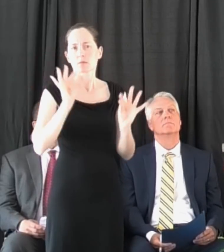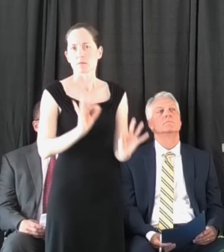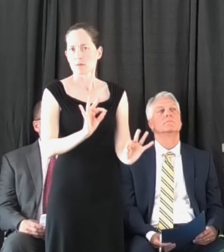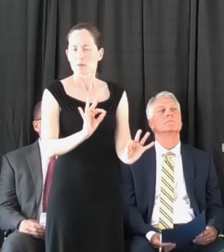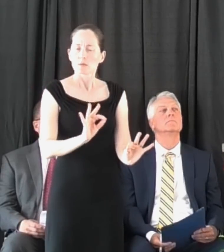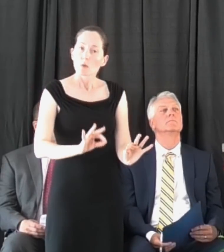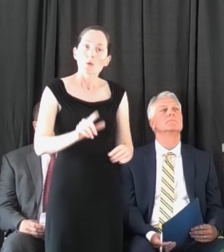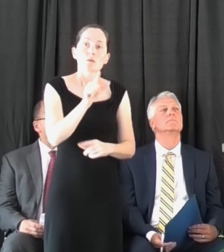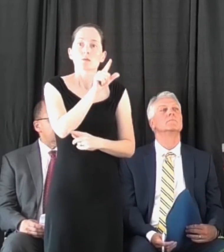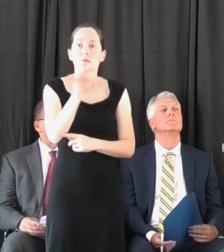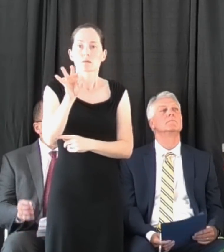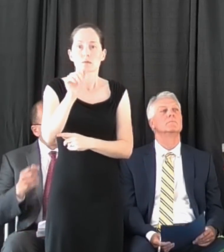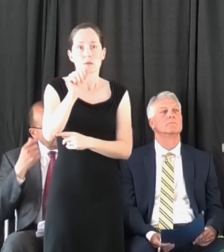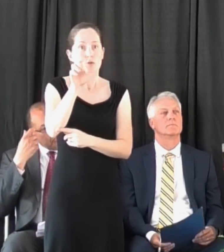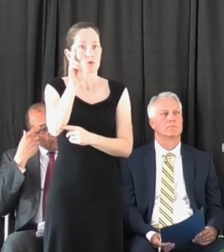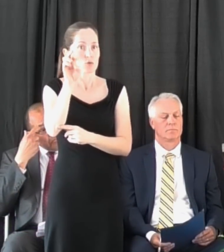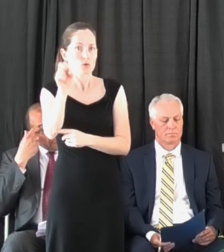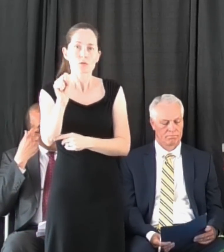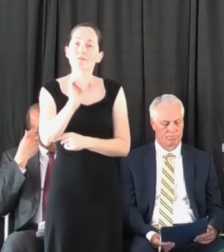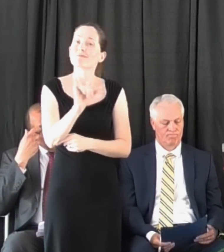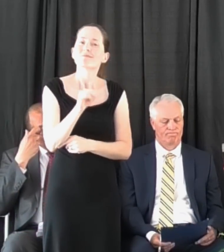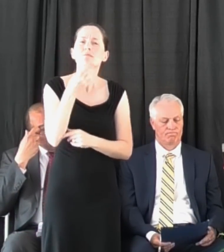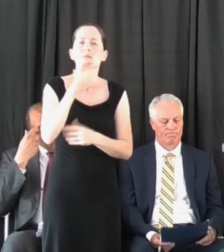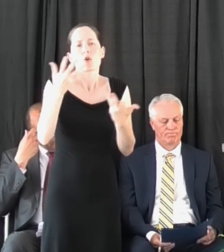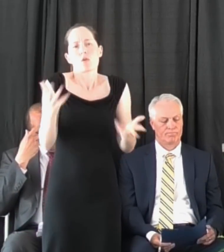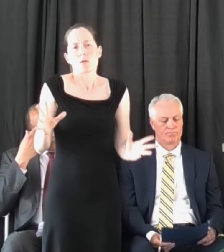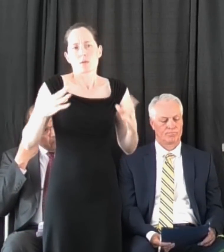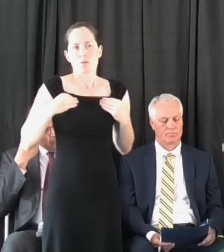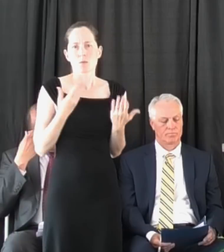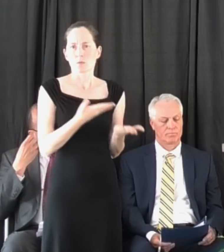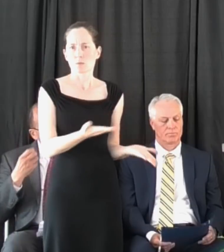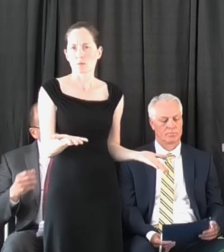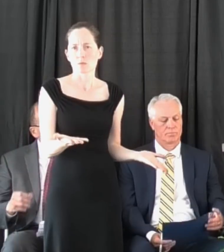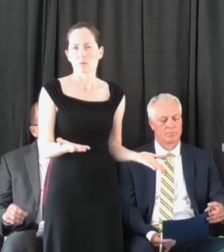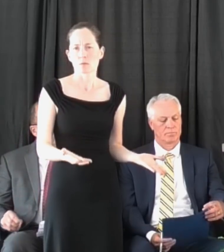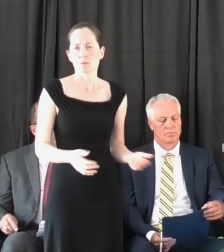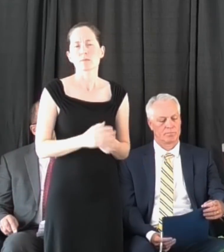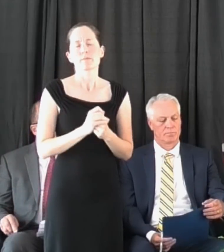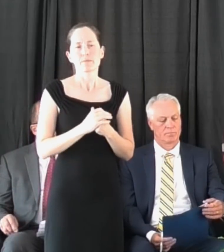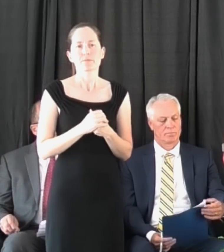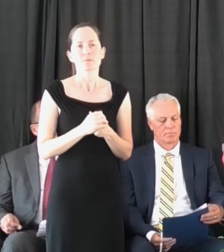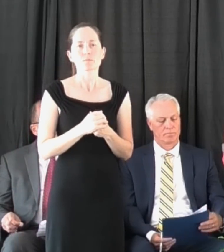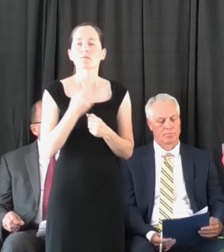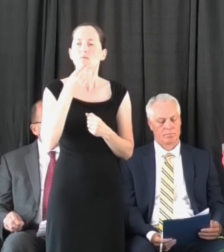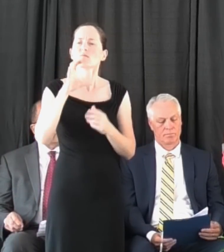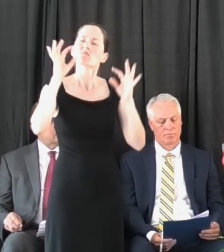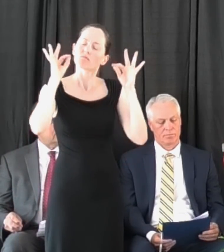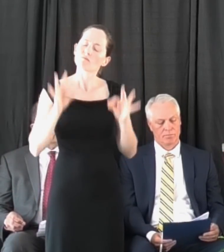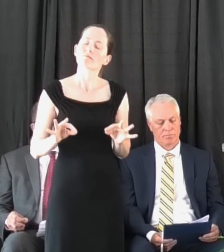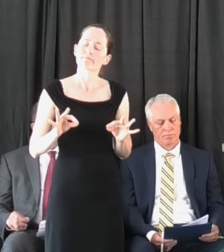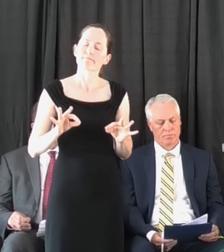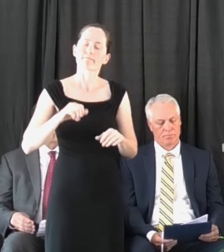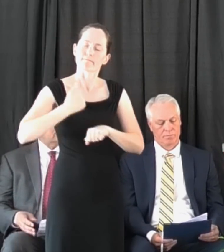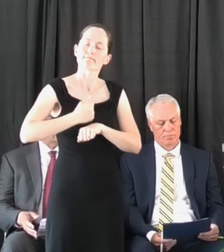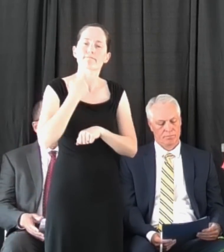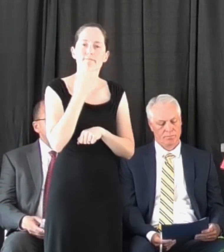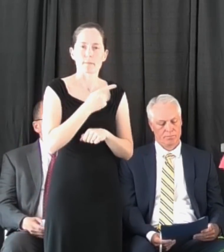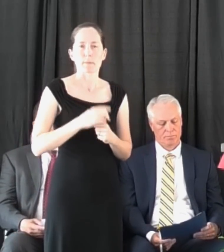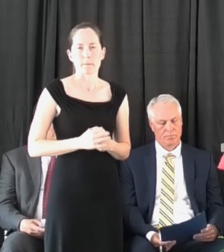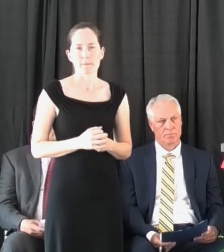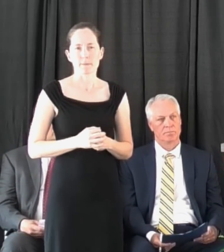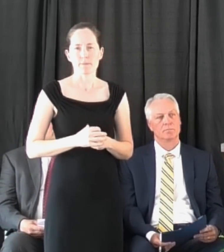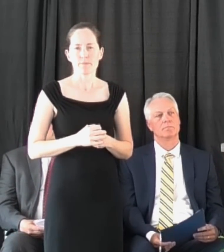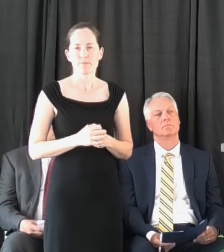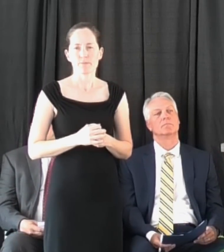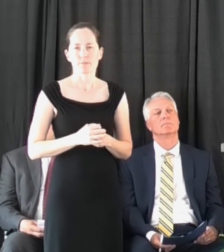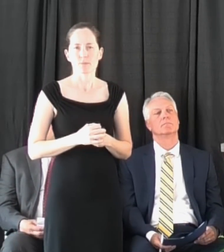29 acres. The county already owns it. And that's what Howard County decided to do.